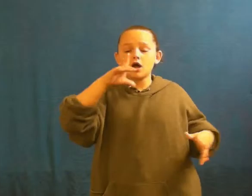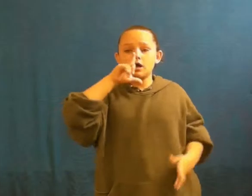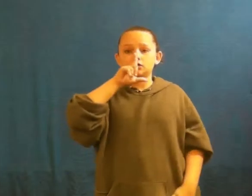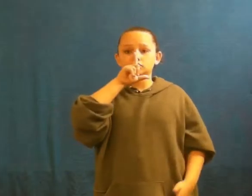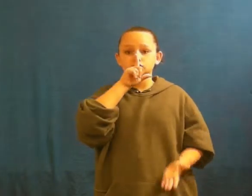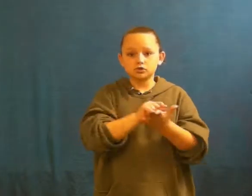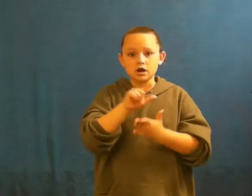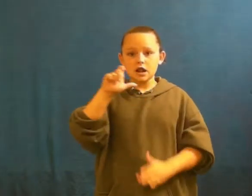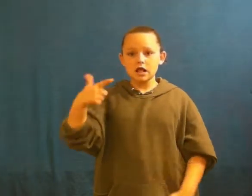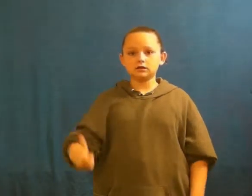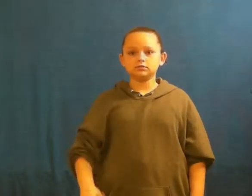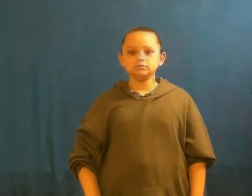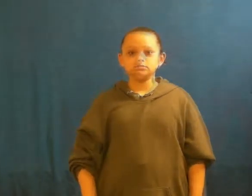He grabbed a chicken leg.